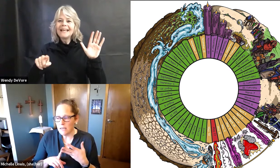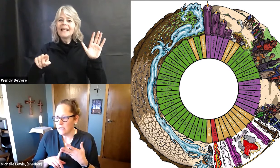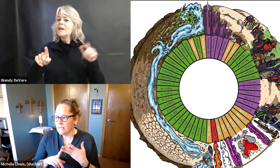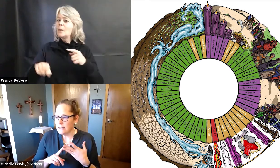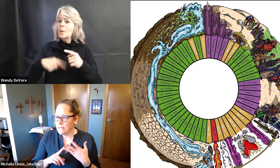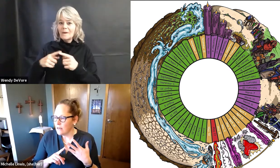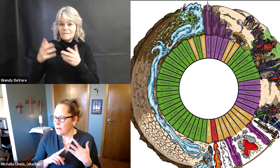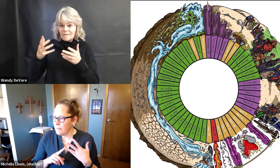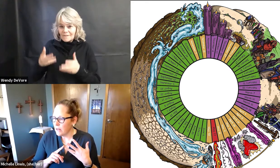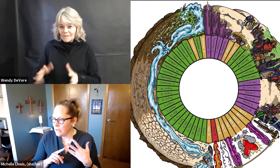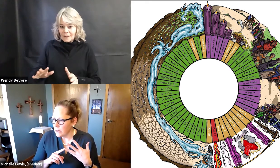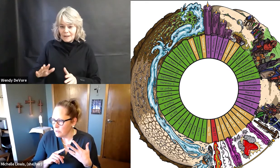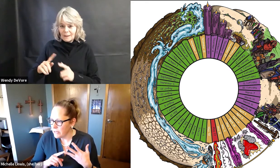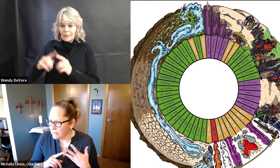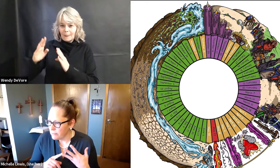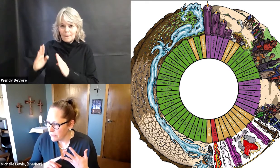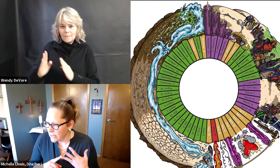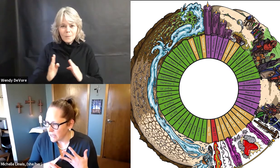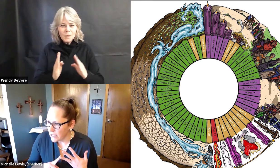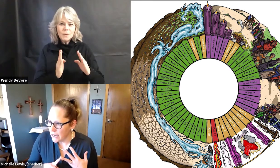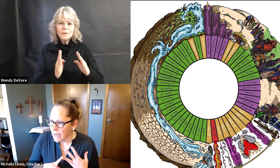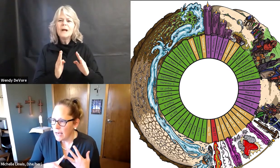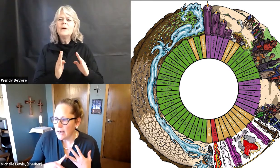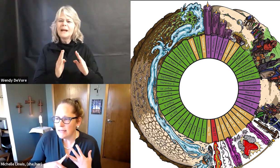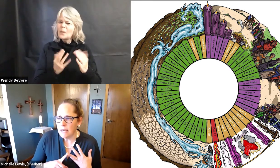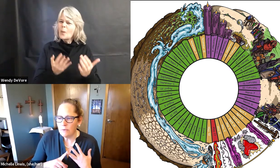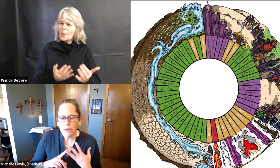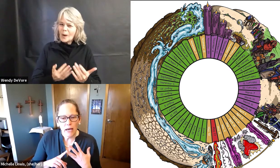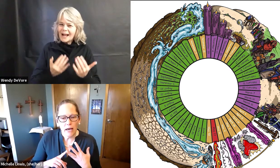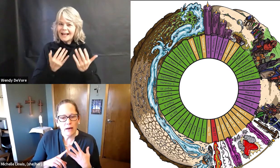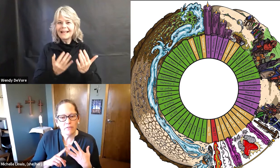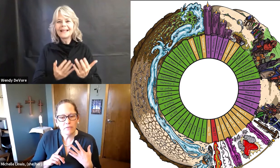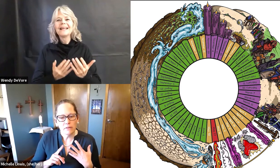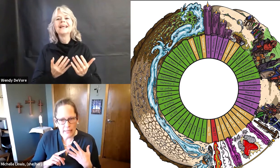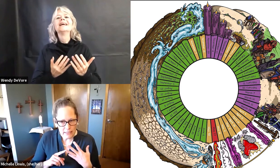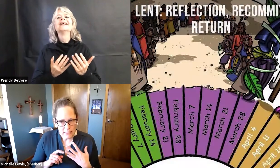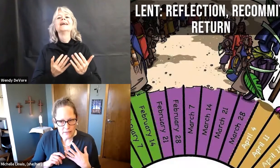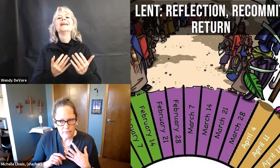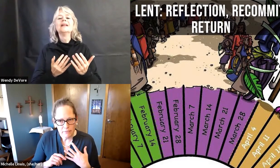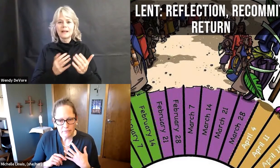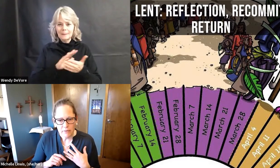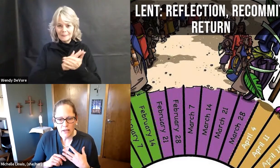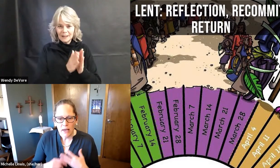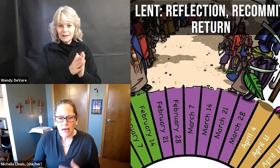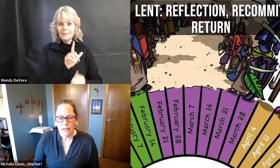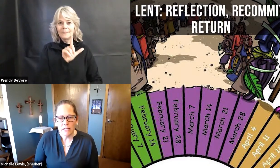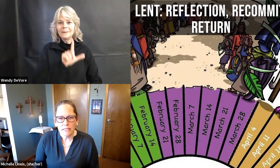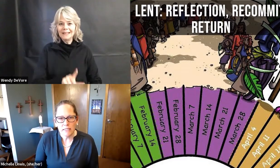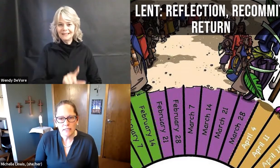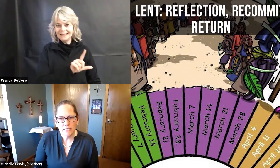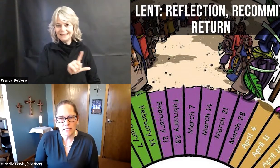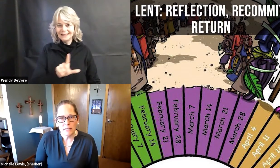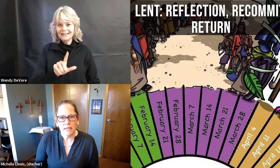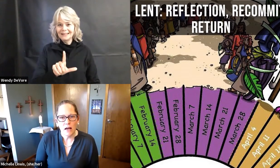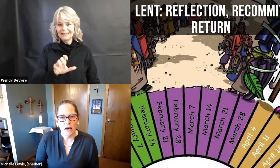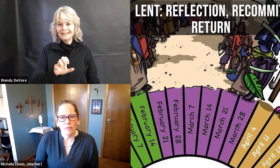Epiphany is a little bit of waiting. And then we have Lent. And Lent is